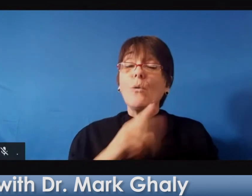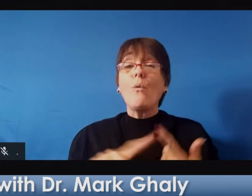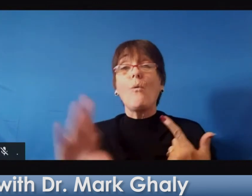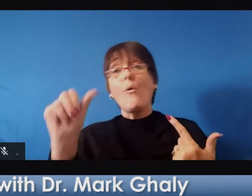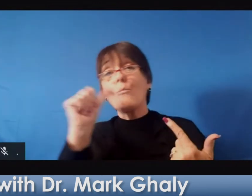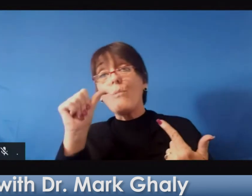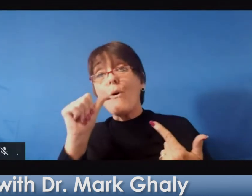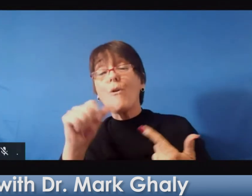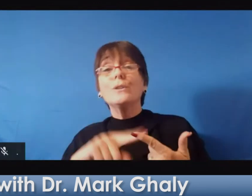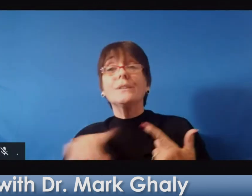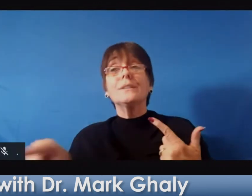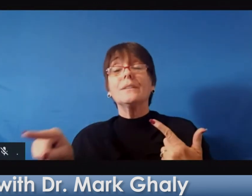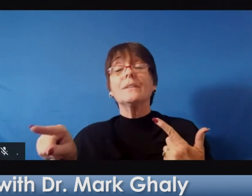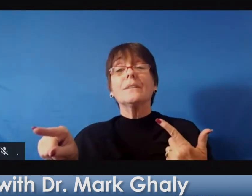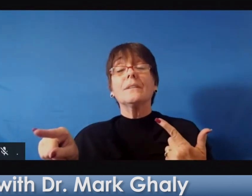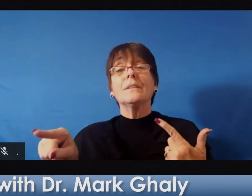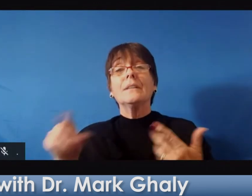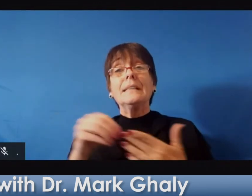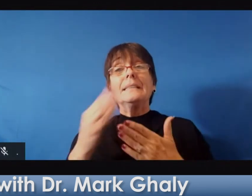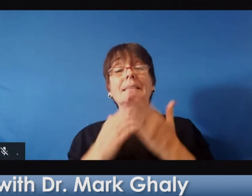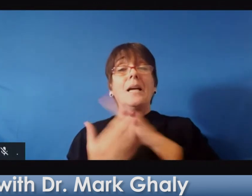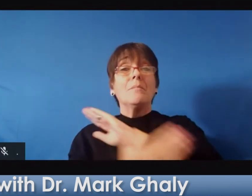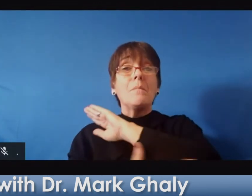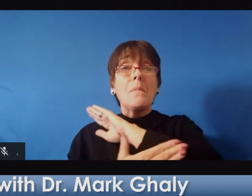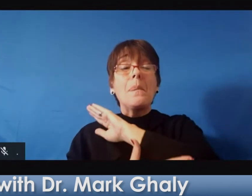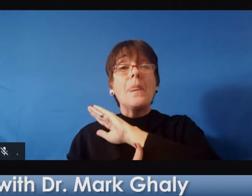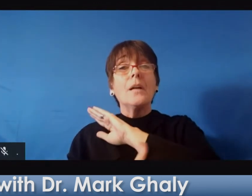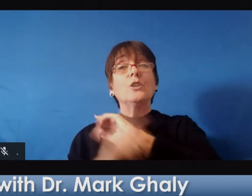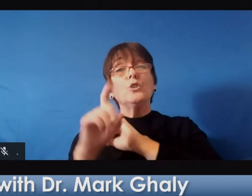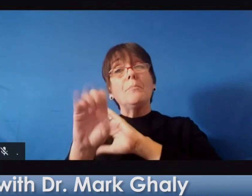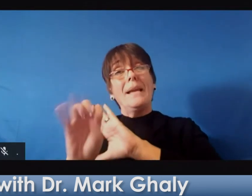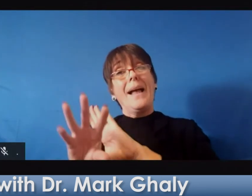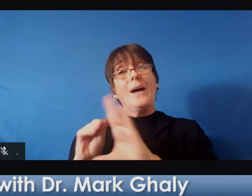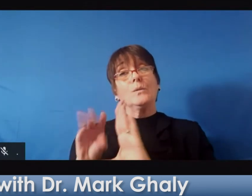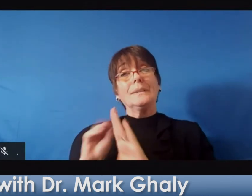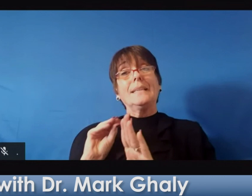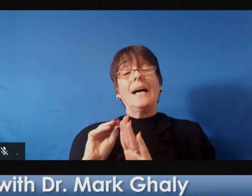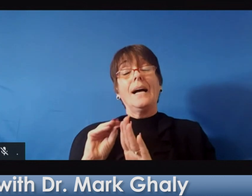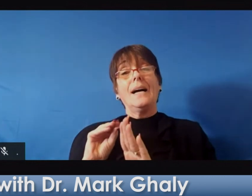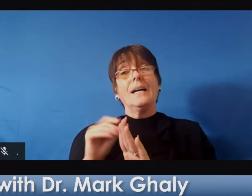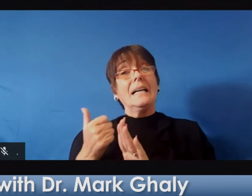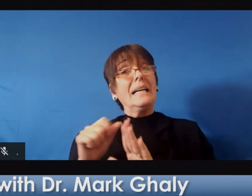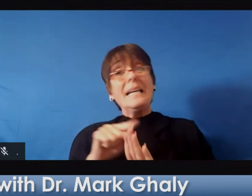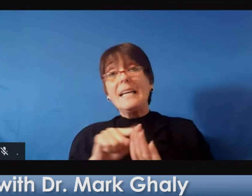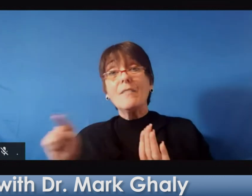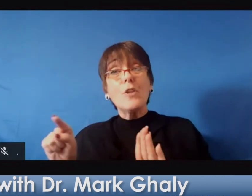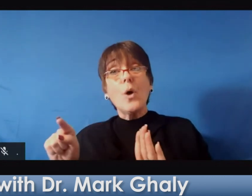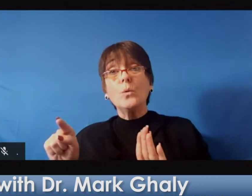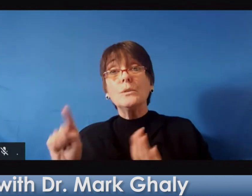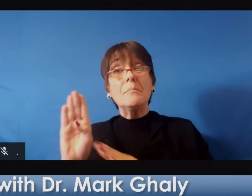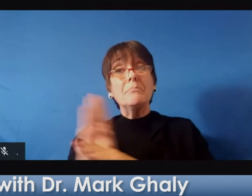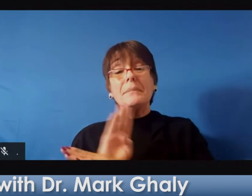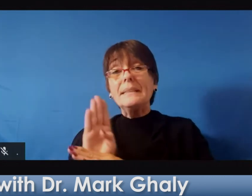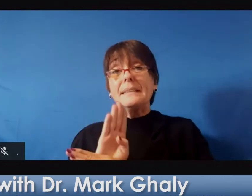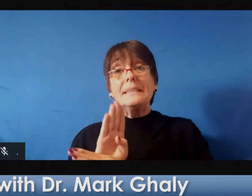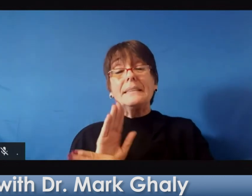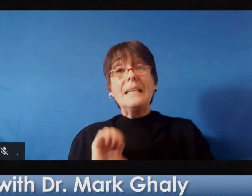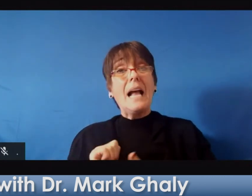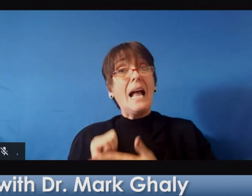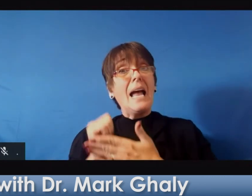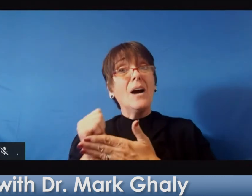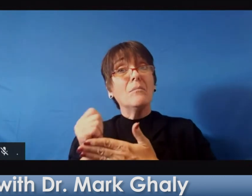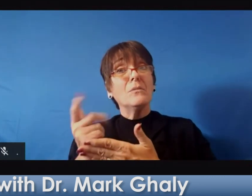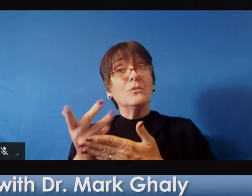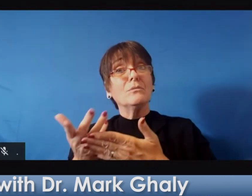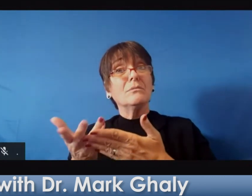certain counties. I think, if you're orange tier, you're supposed to be outdoor. But if any of those kind of establishments are also helping drive some of the